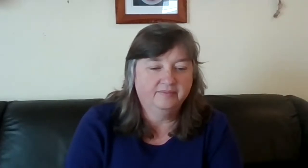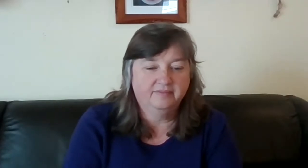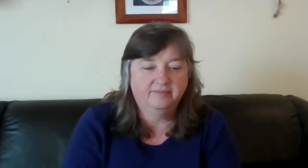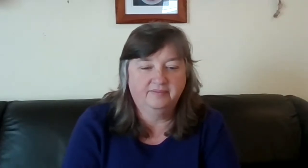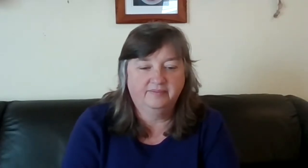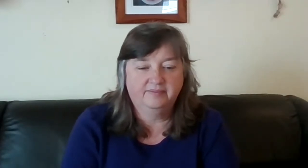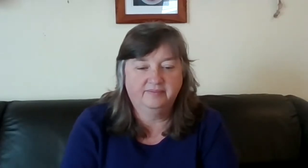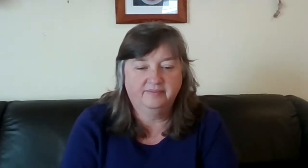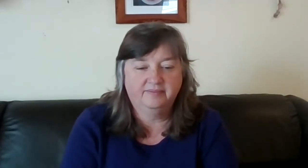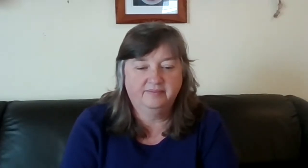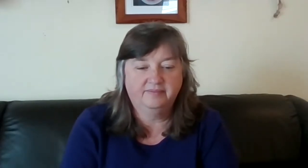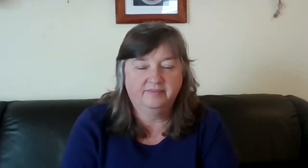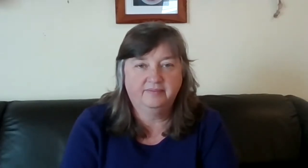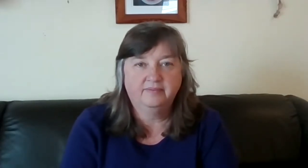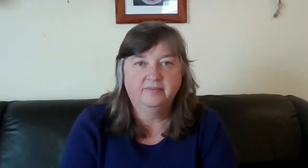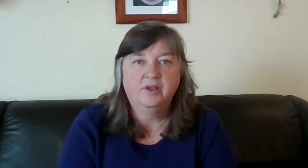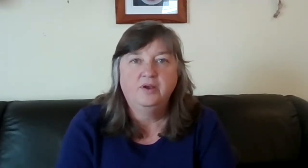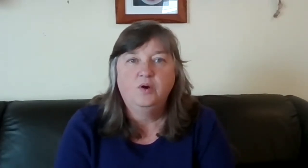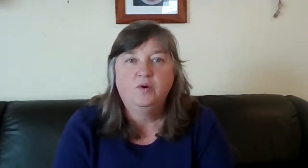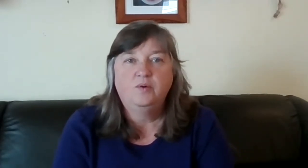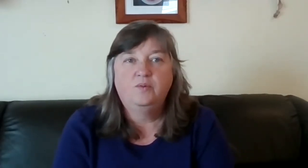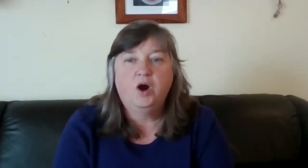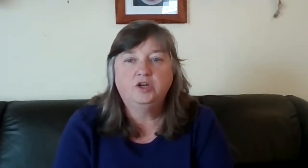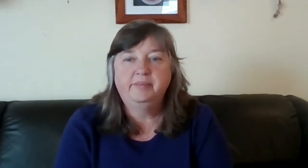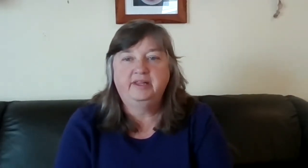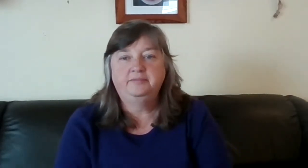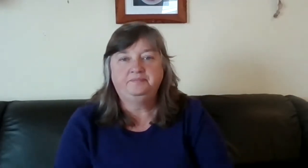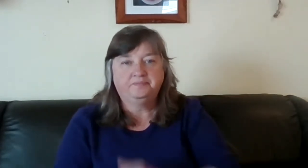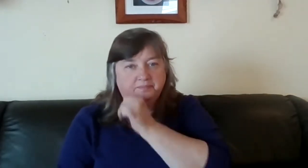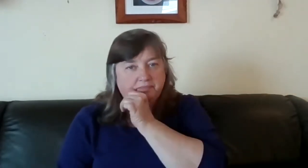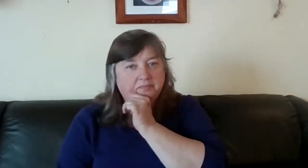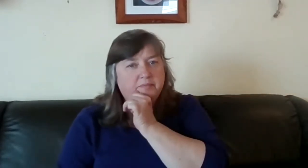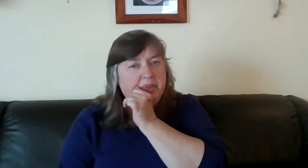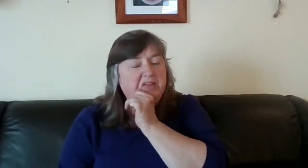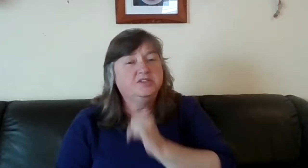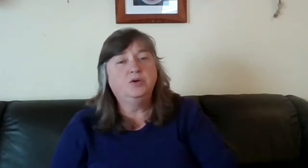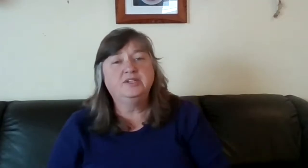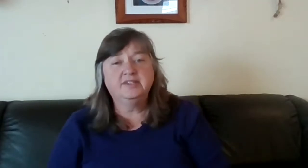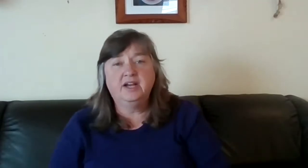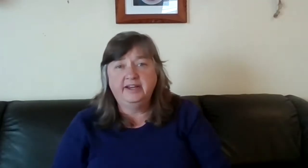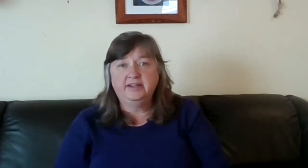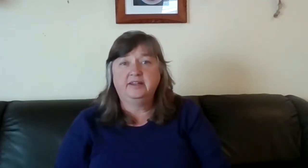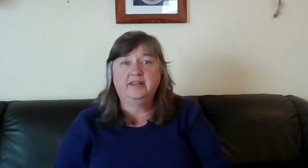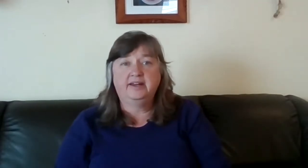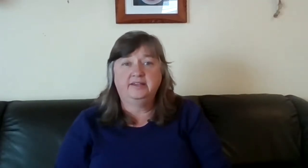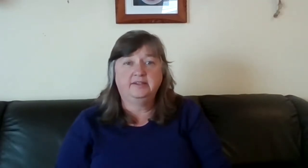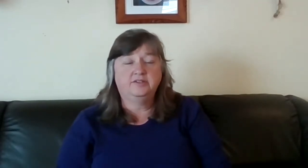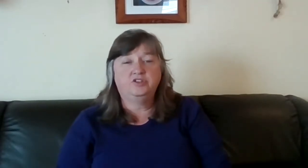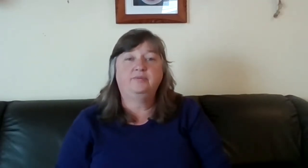Watermelon. So a sign that is